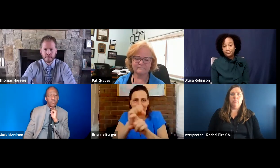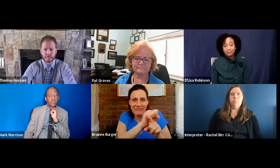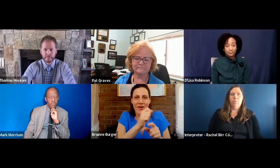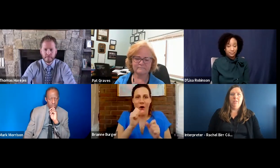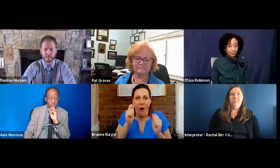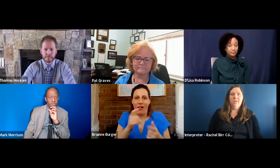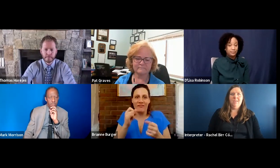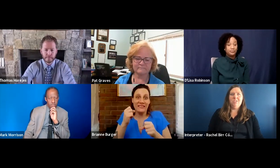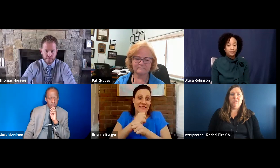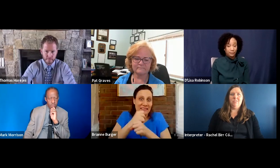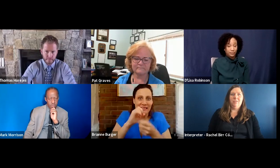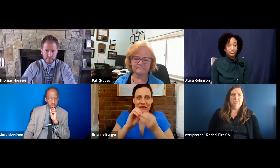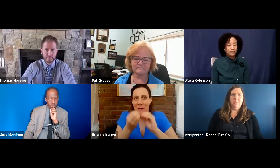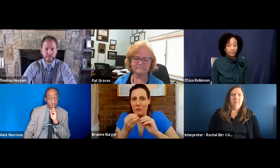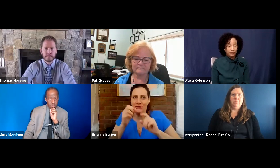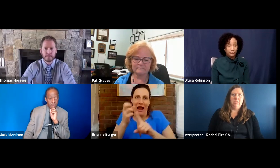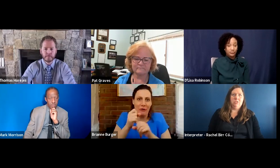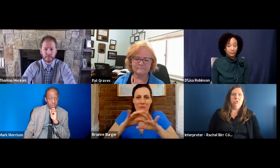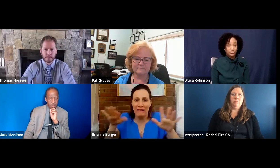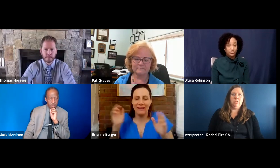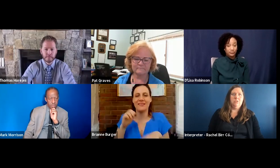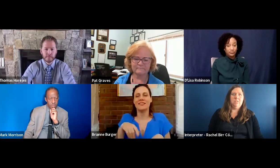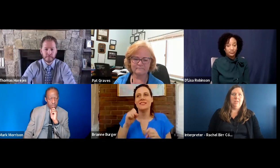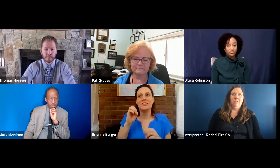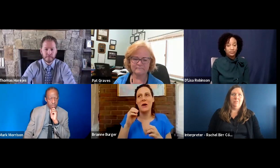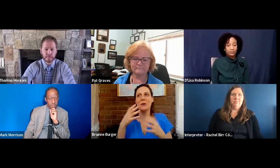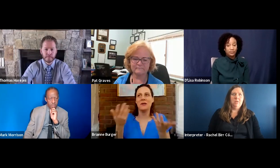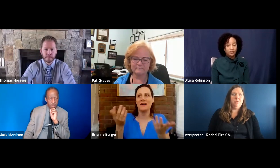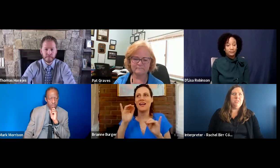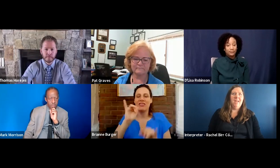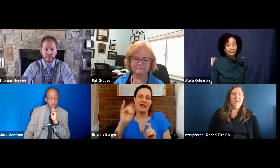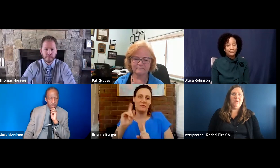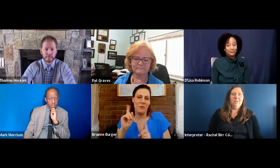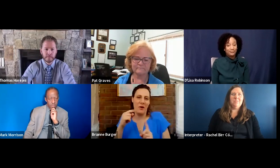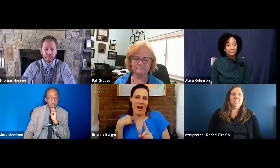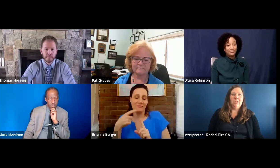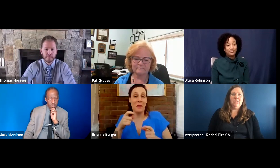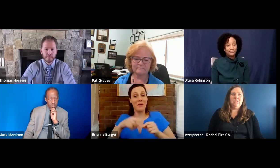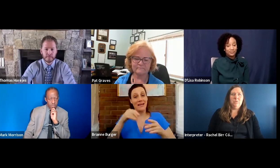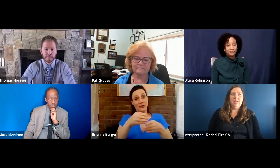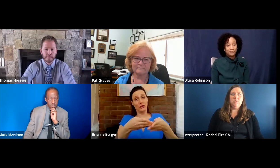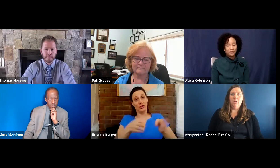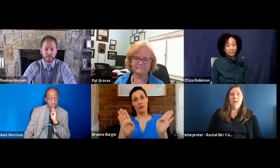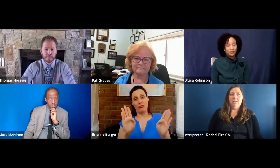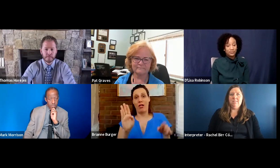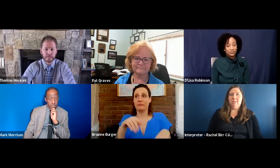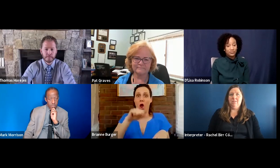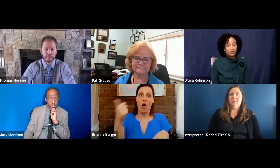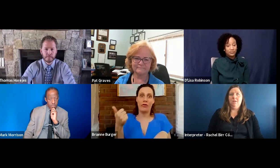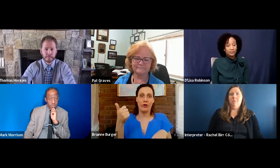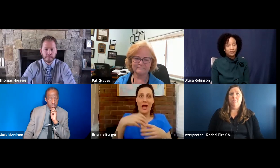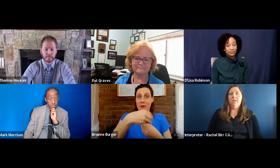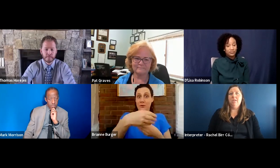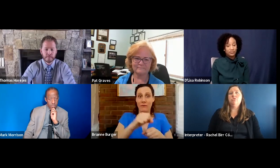Sign Language with catching the finger spelling of those English terms, understanding all of those numbers and acronyms. So that's where I